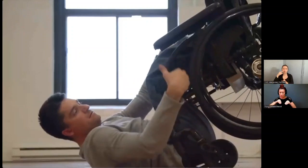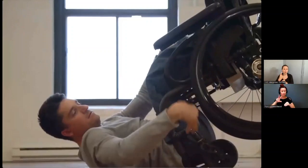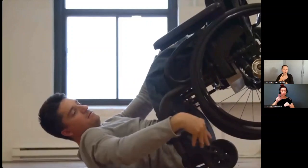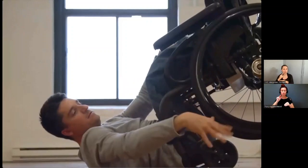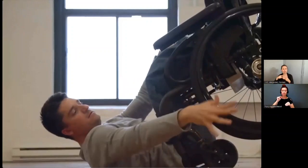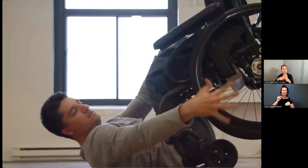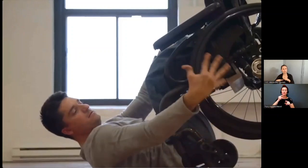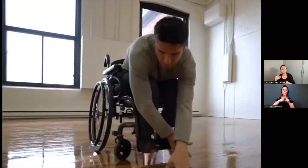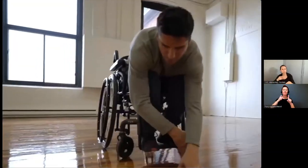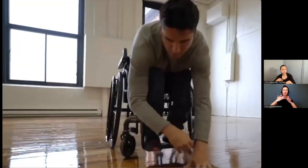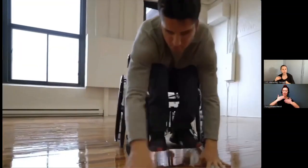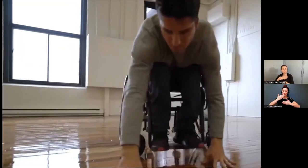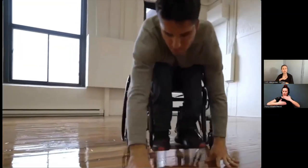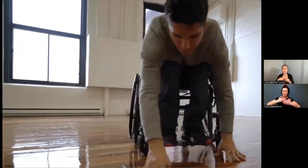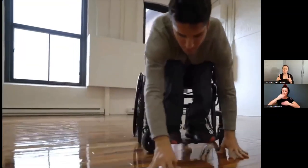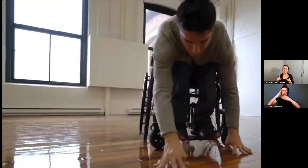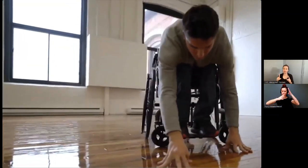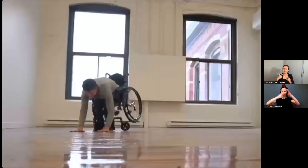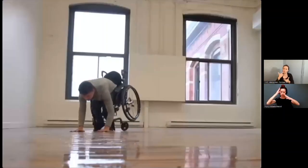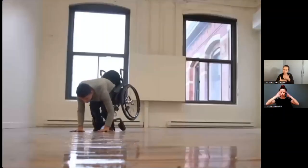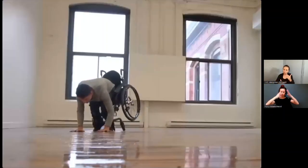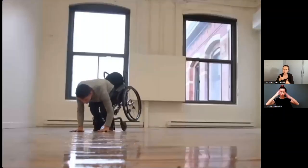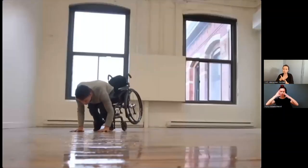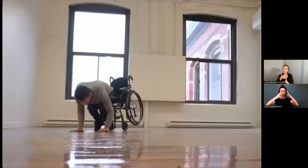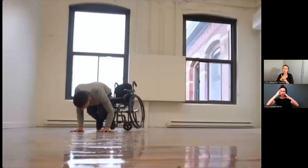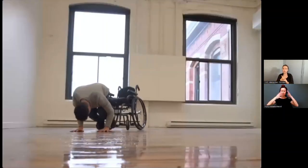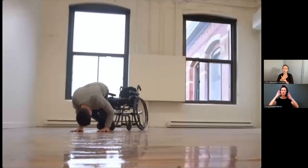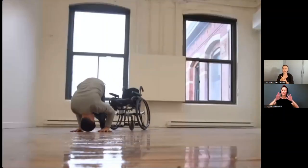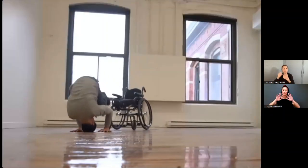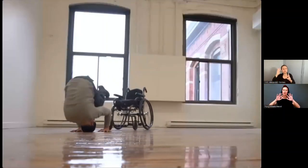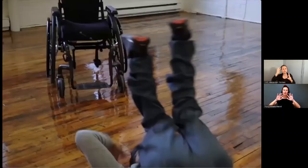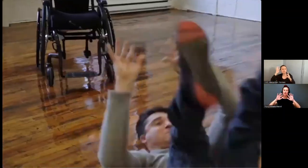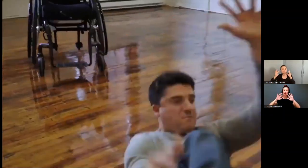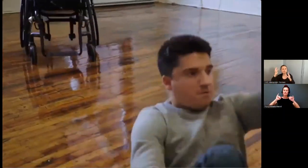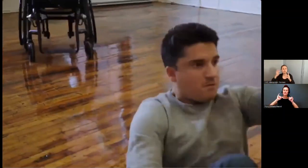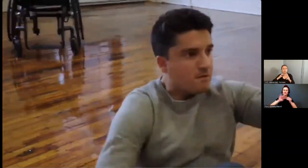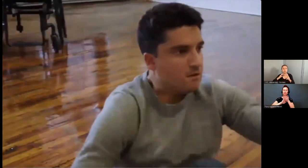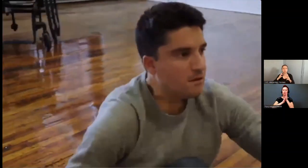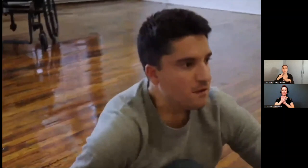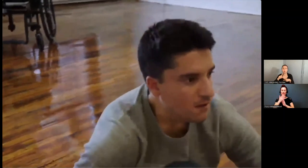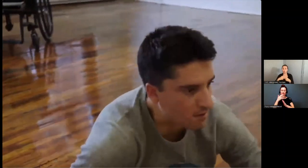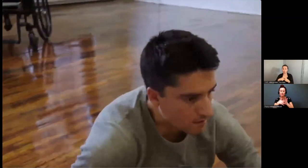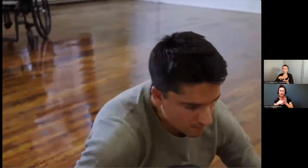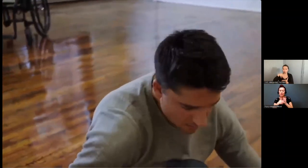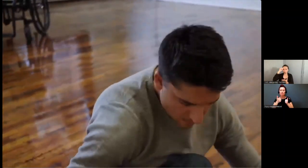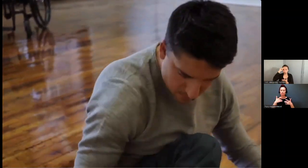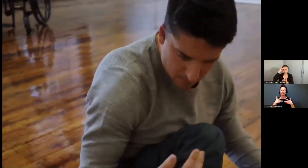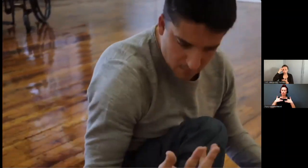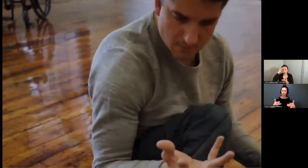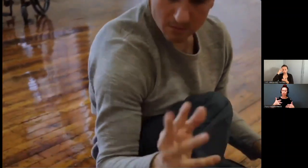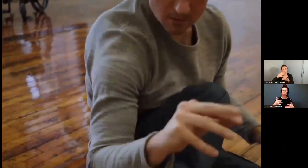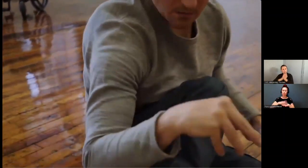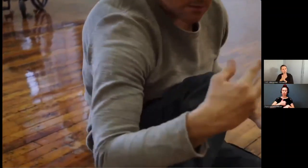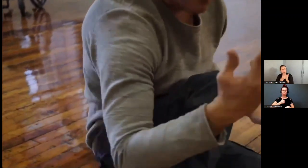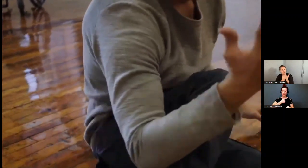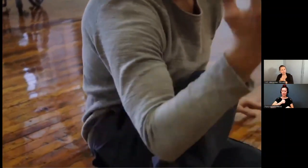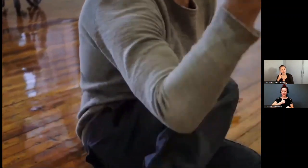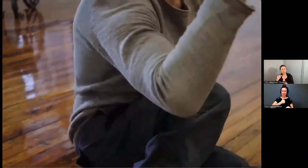about movements, but it's a process of creation when we learn to be authentic and